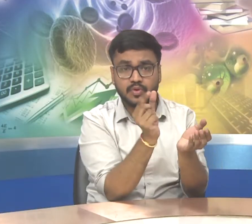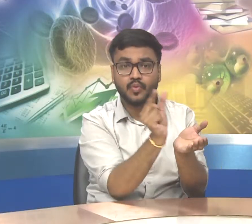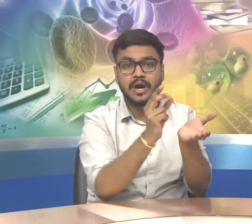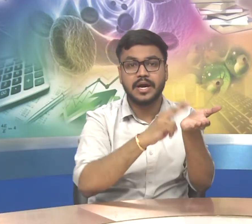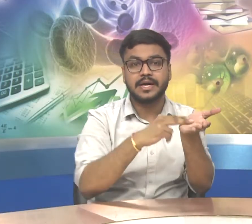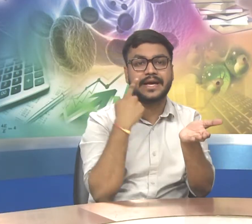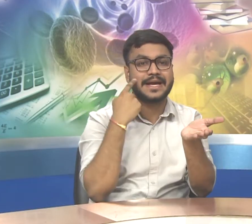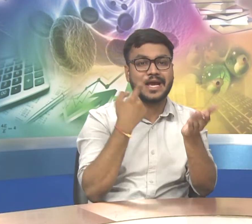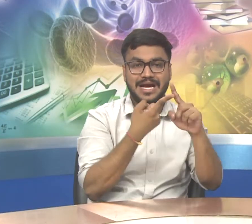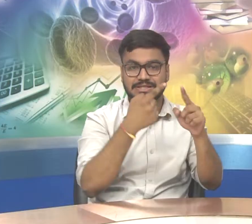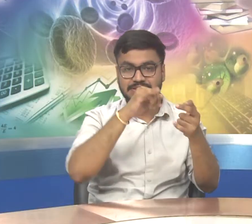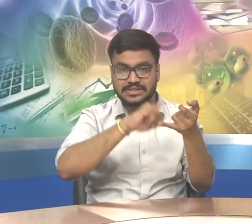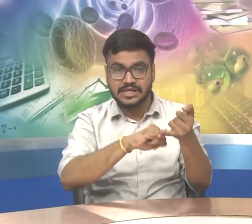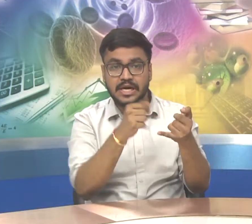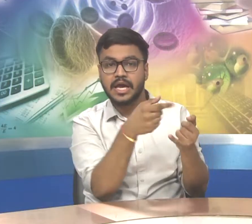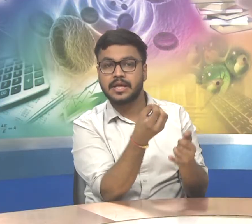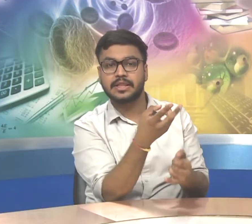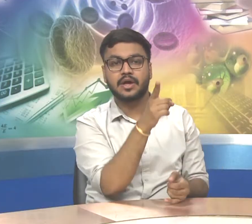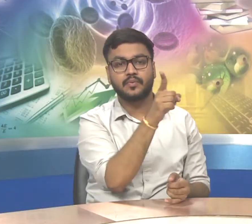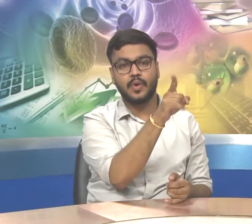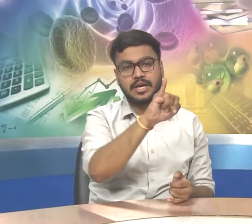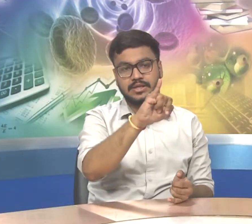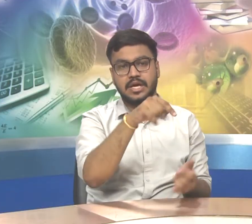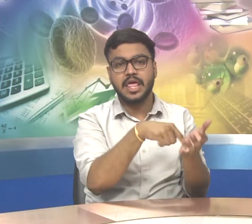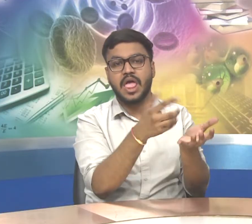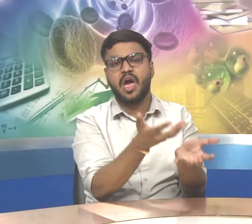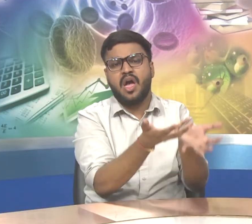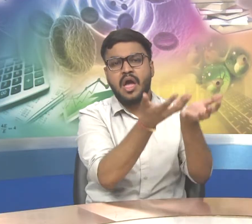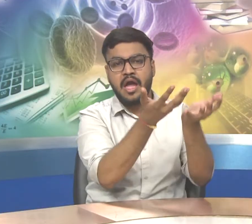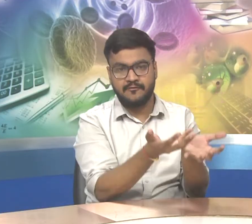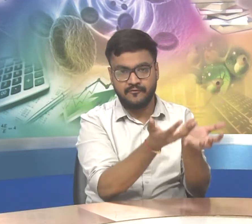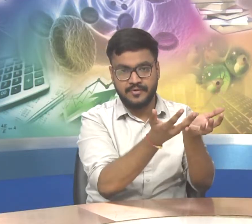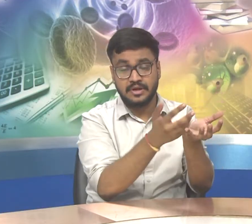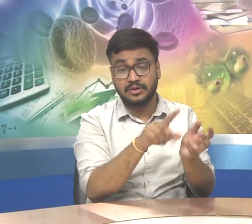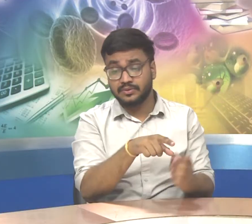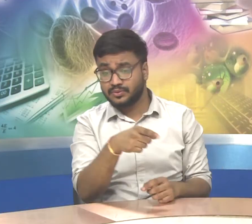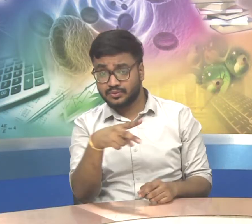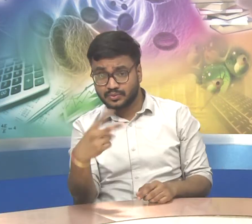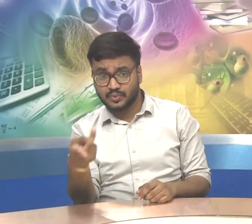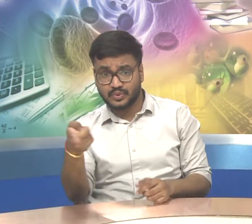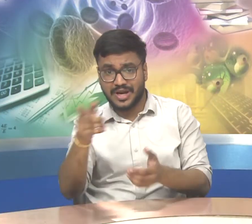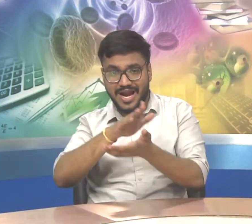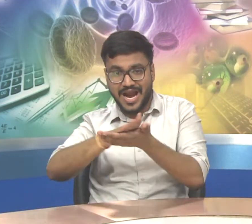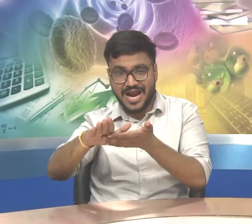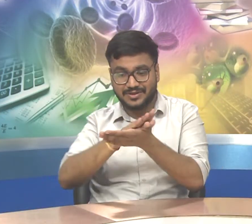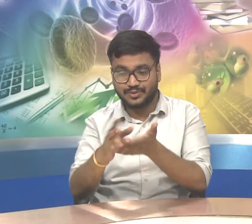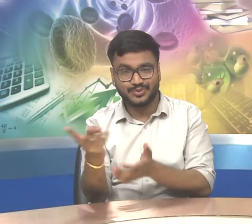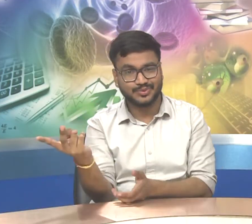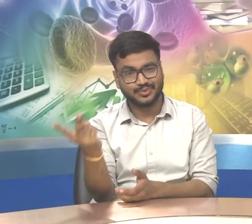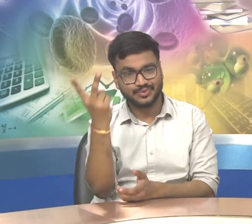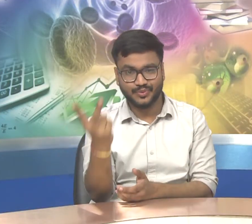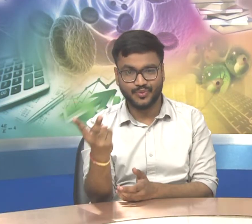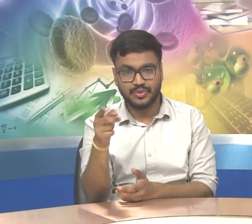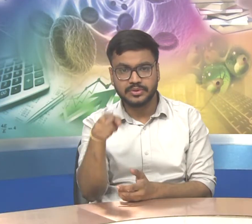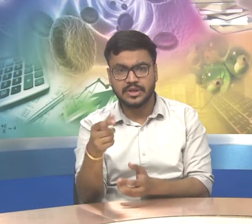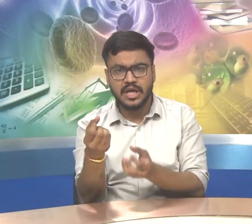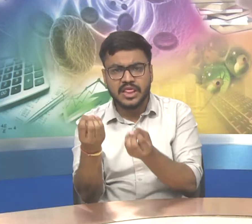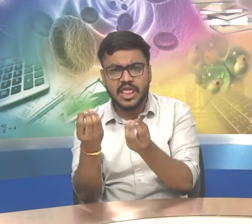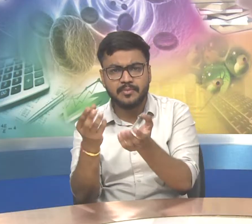of atomic mass, which is first is one oxygen atom at 16 mass